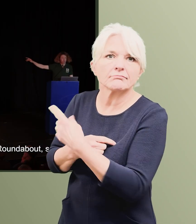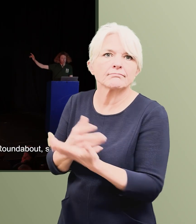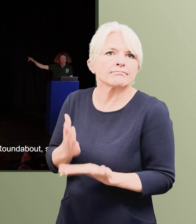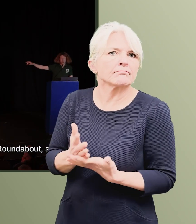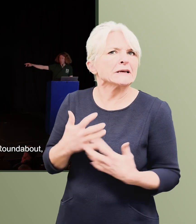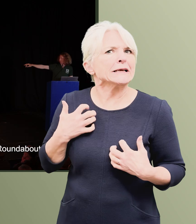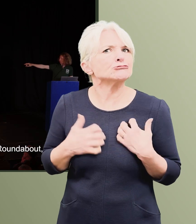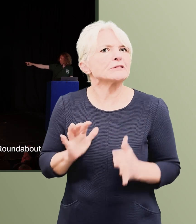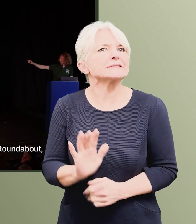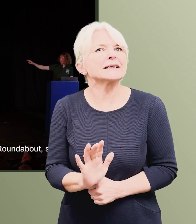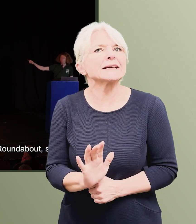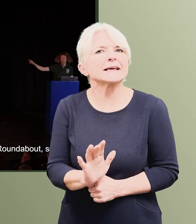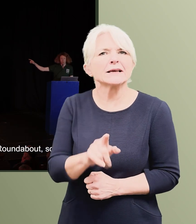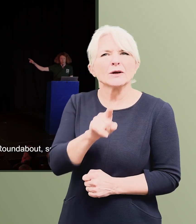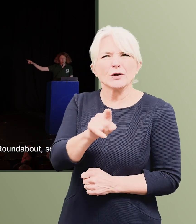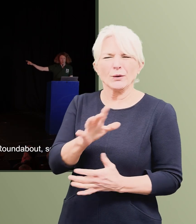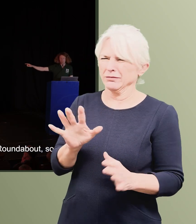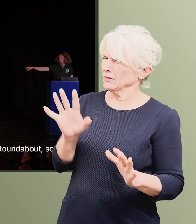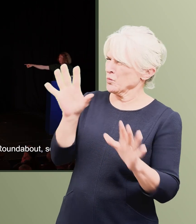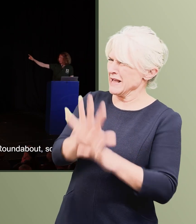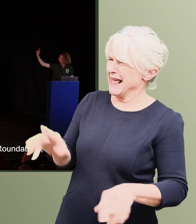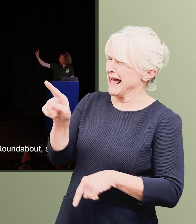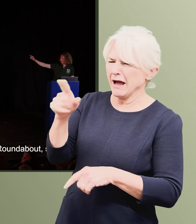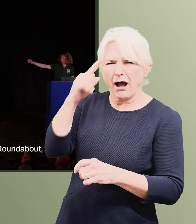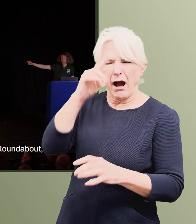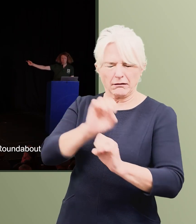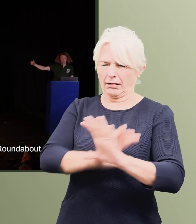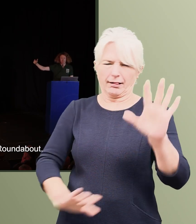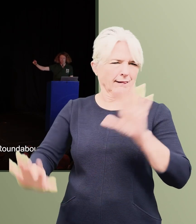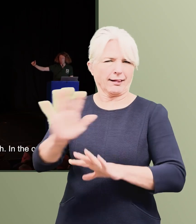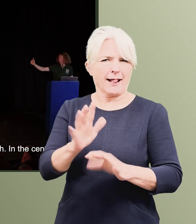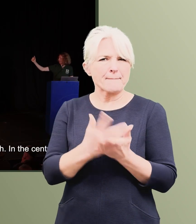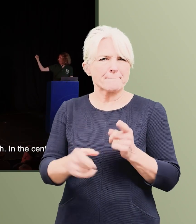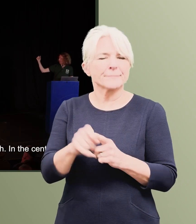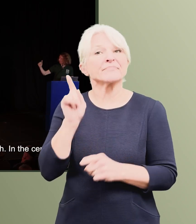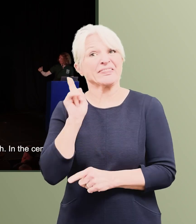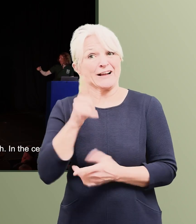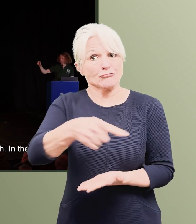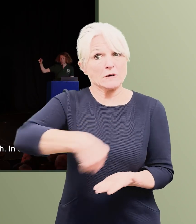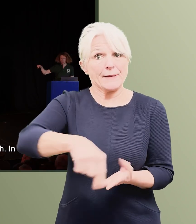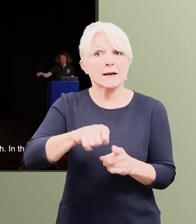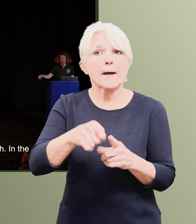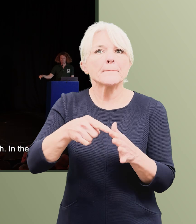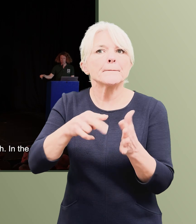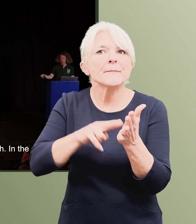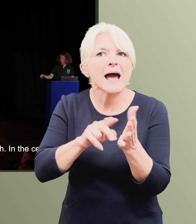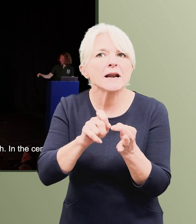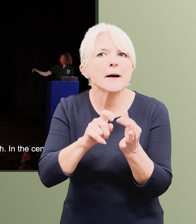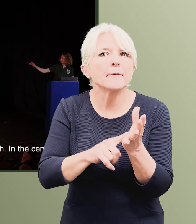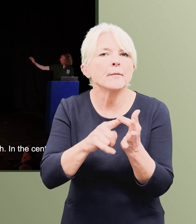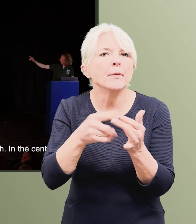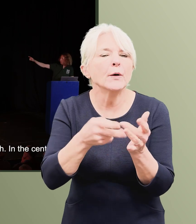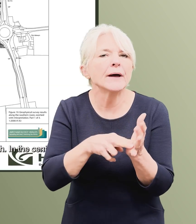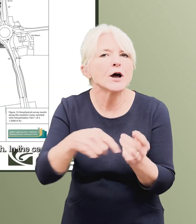those of you trying to orientate yourself, that is Penblwyn roundabout. So north to the Preseli's, west to Haverfordwest, east to Carmarthen, south to